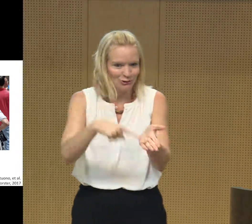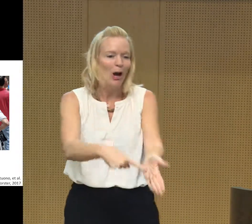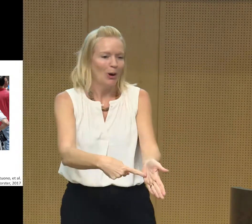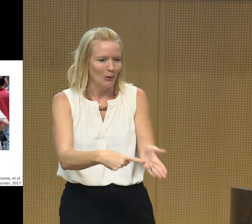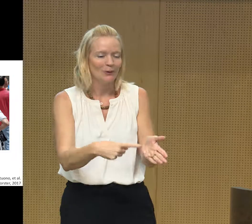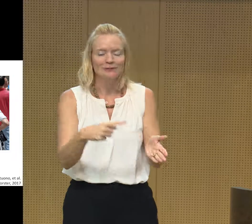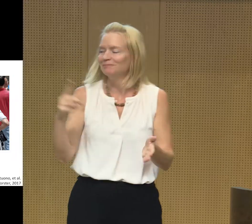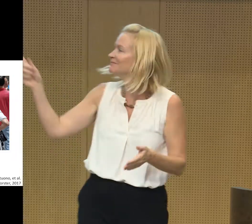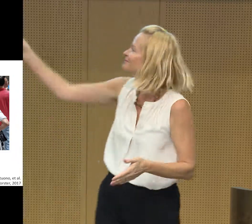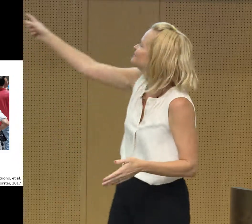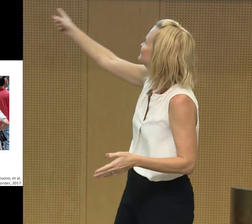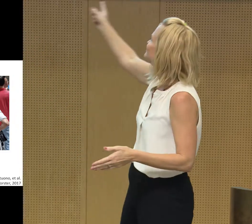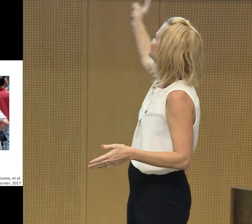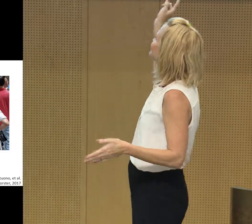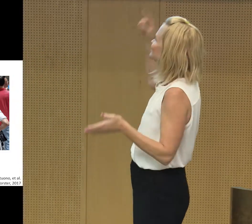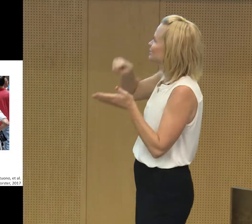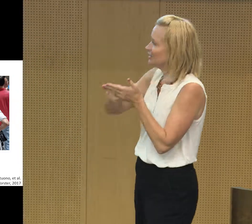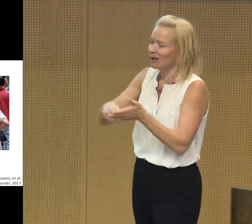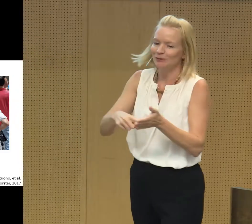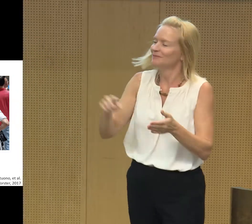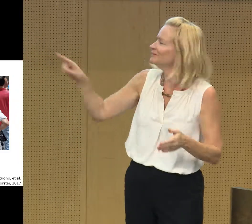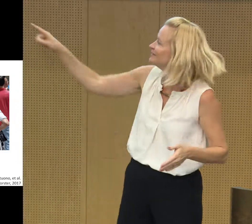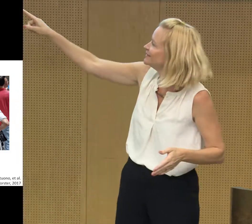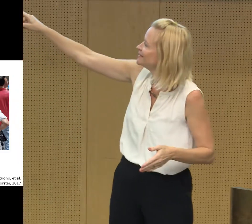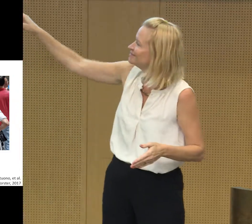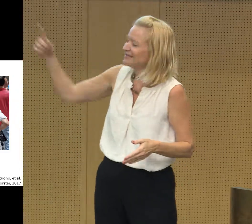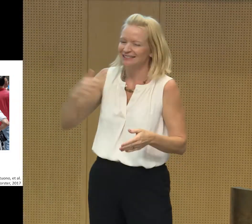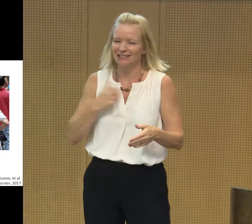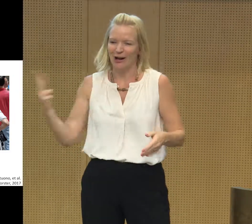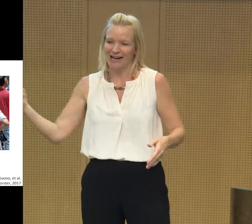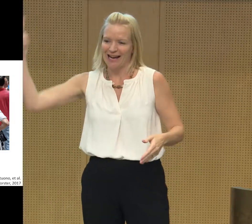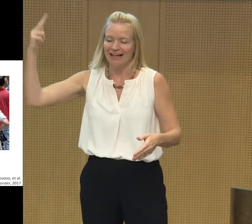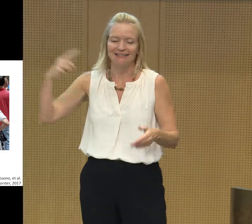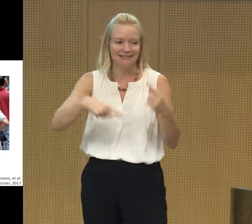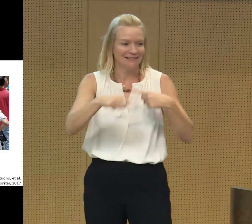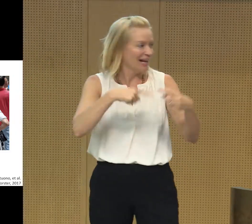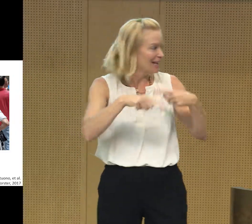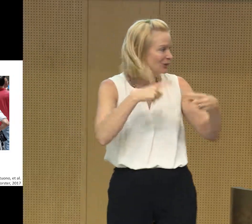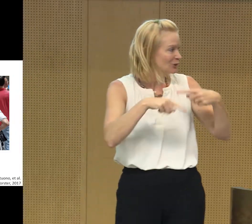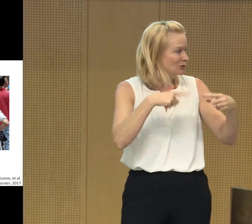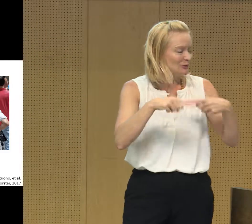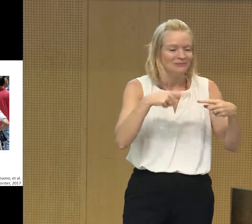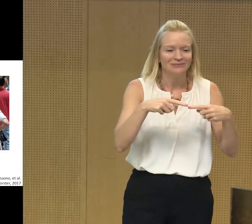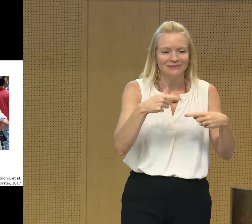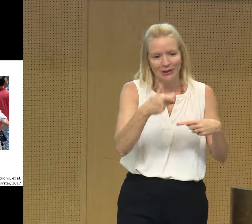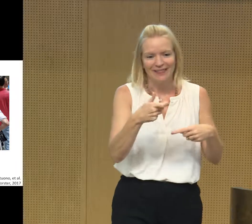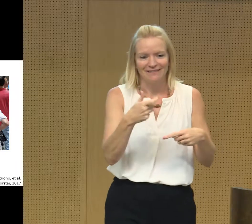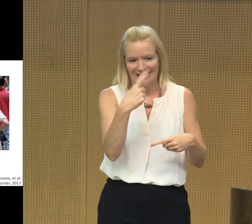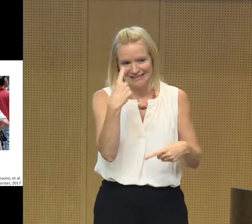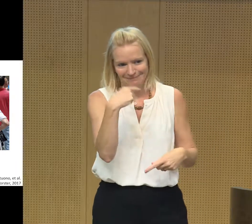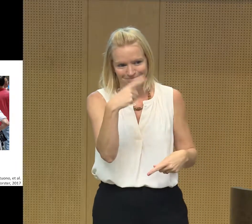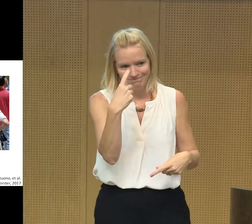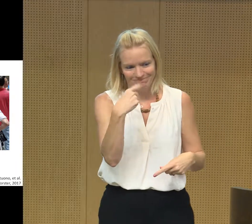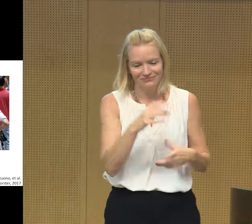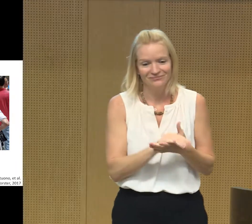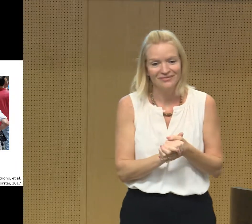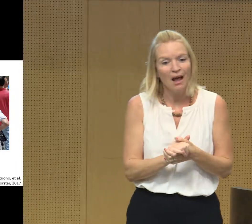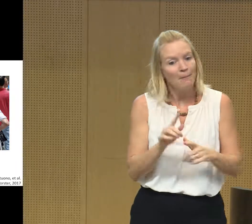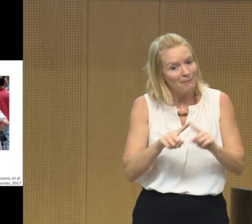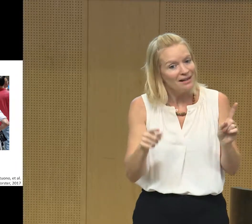There's a lot of research published that proves that. So you see signers in the